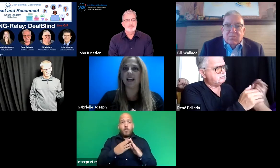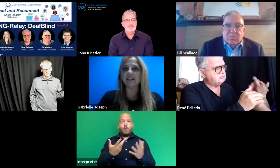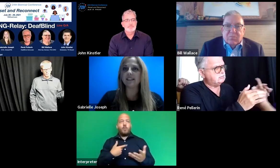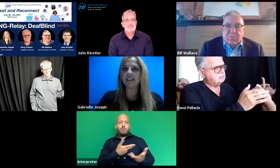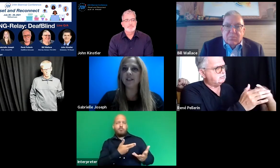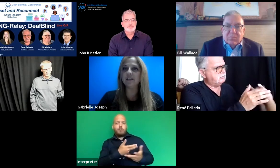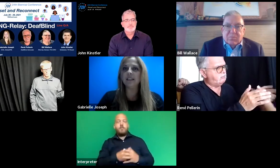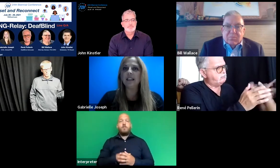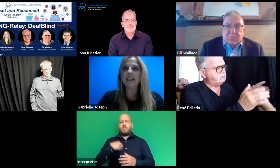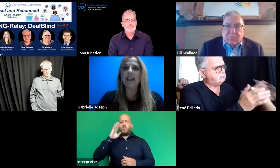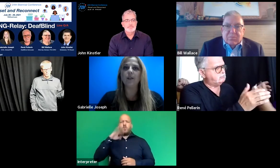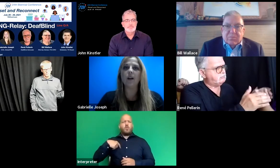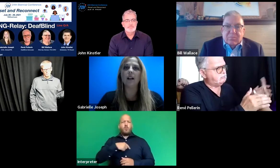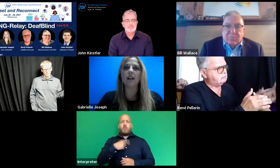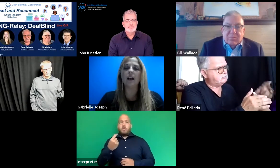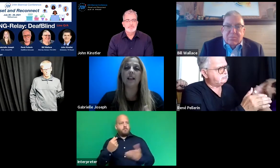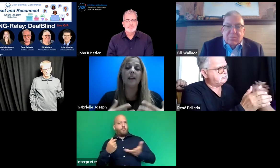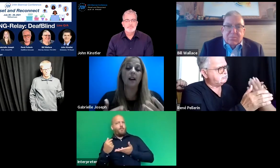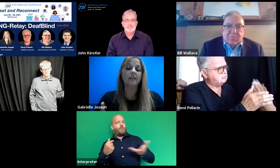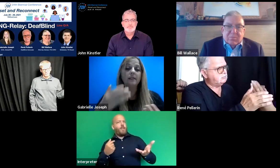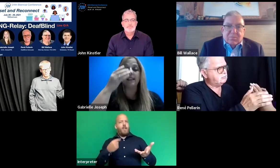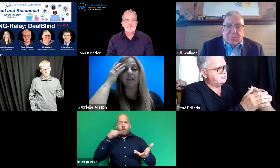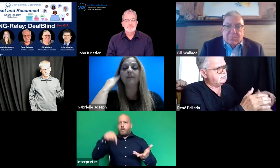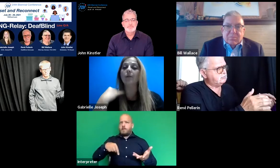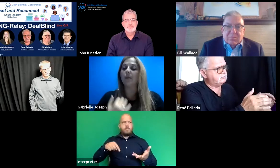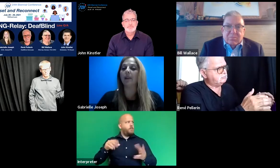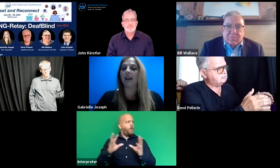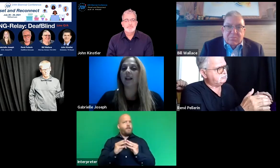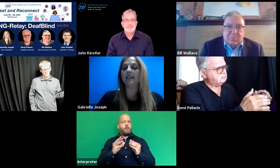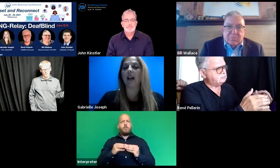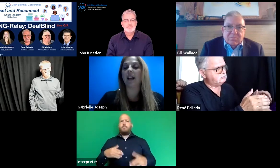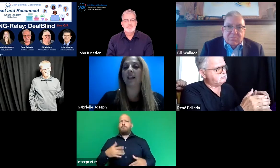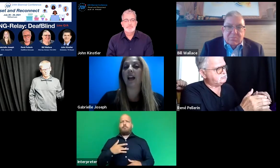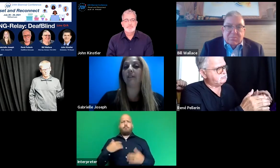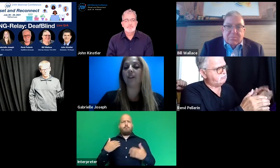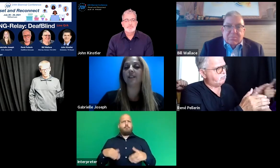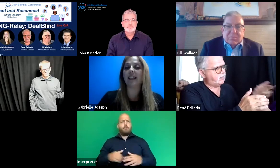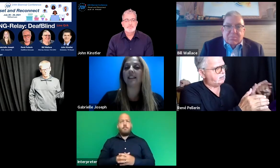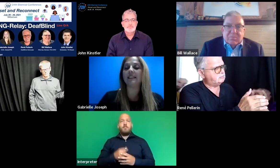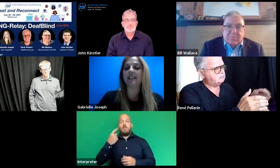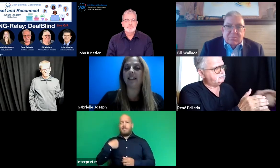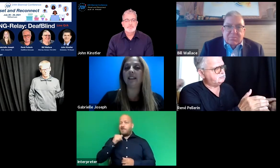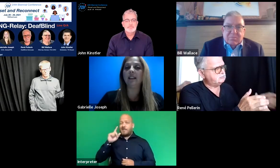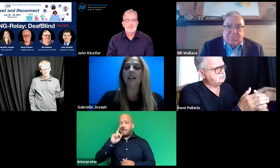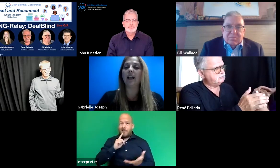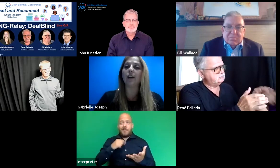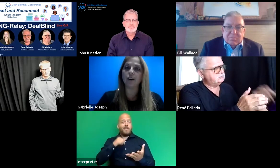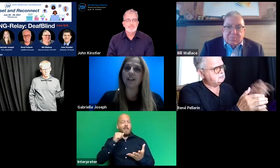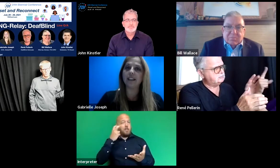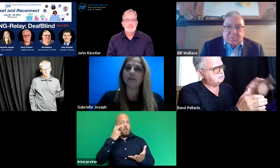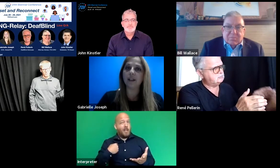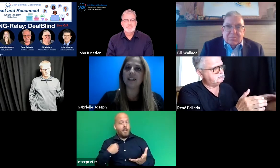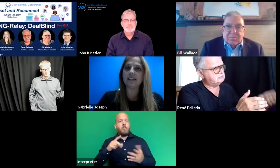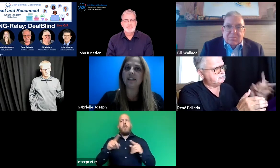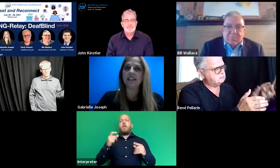invited guests here. And while I am not deaf or blind, I have firsthand seen and heard